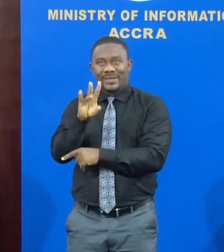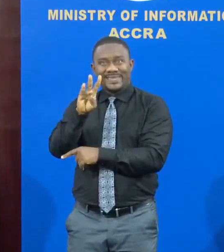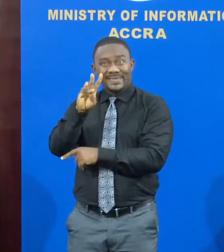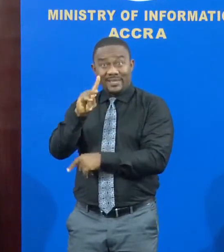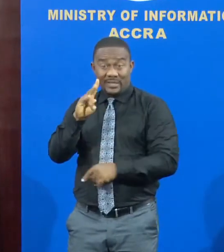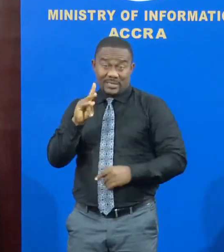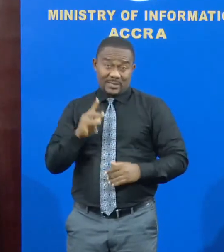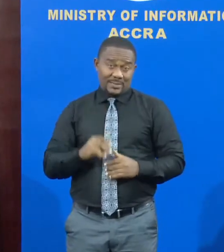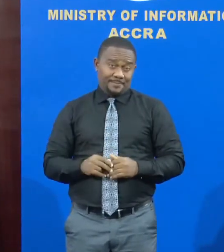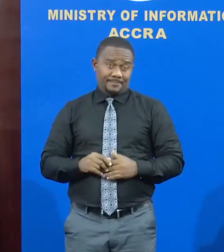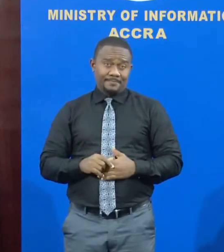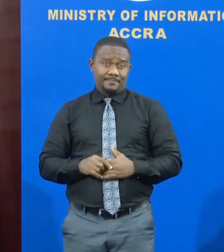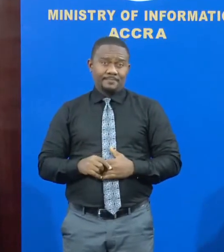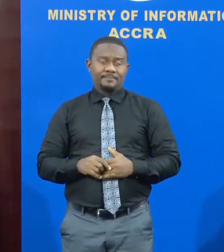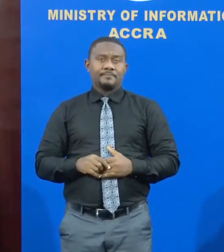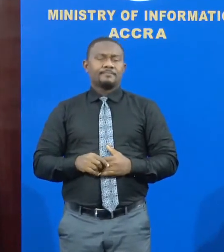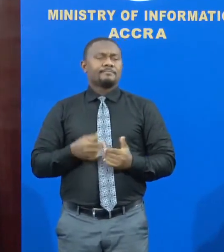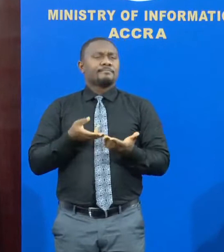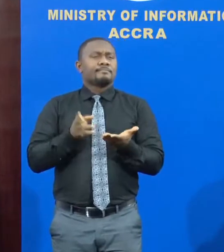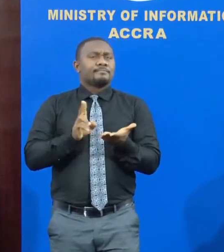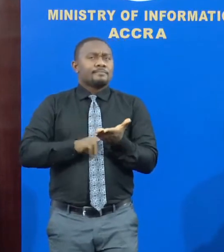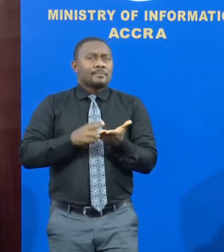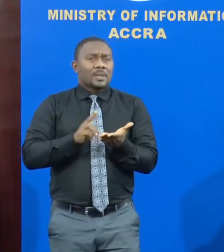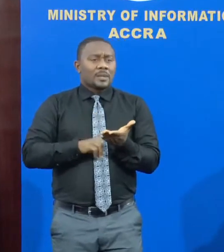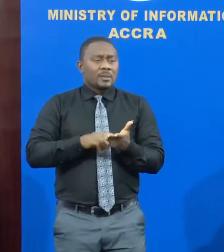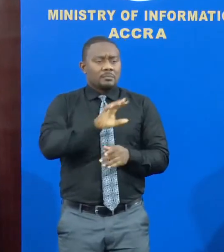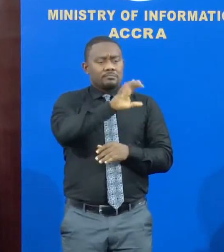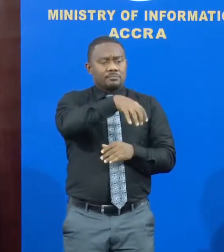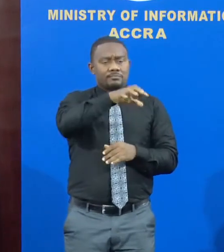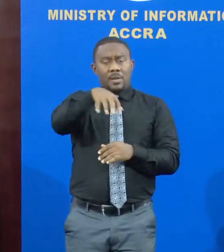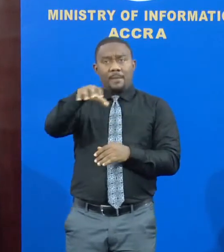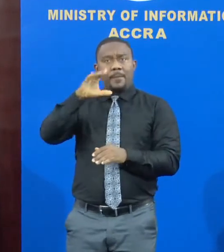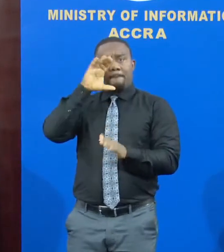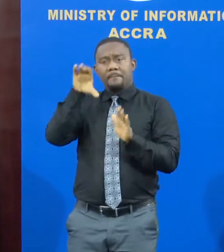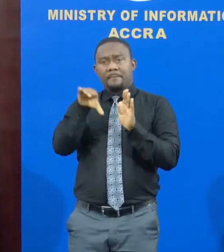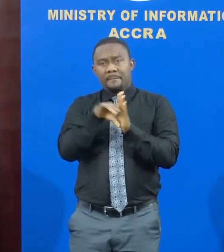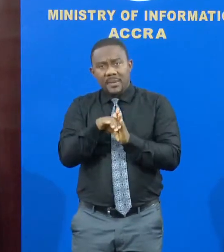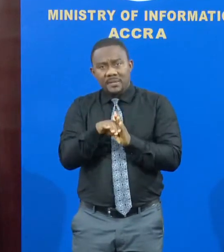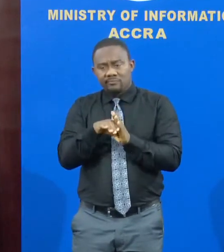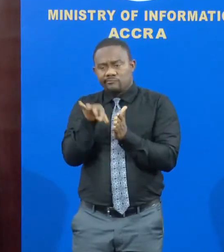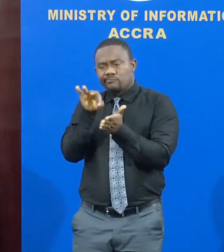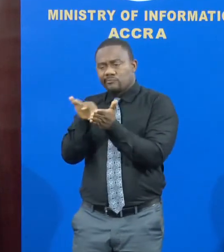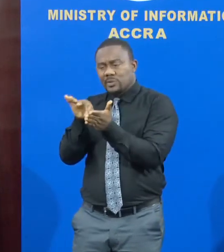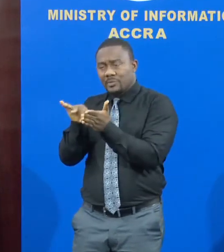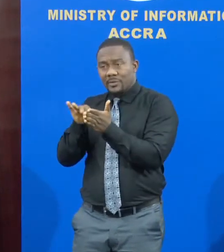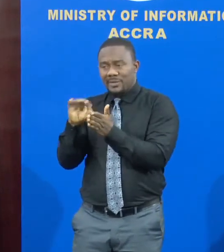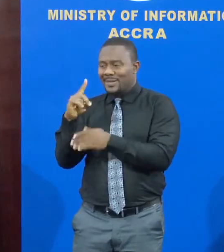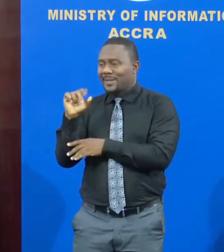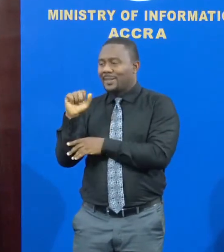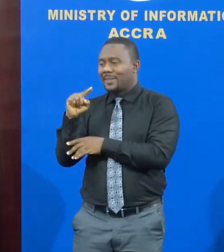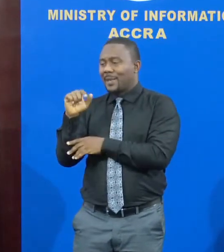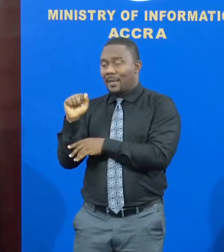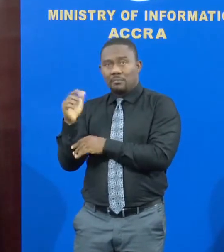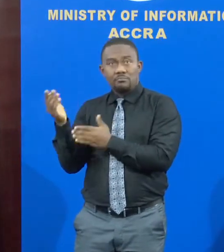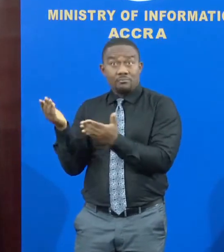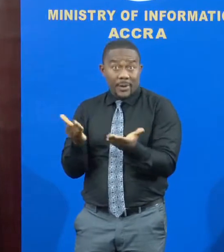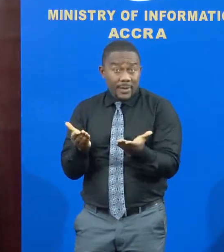2017, registration center in pictures, statistics from the NIA's database for